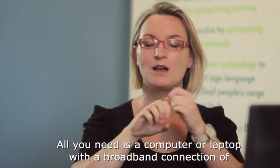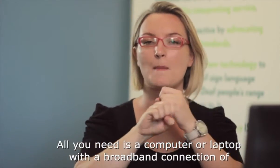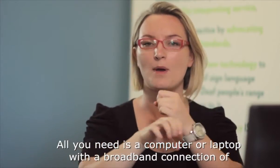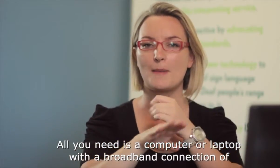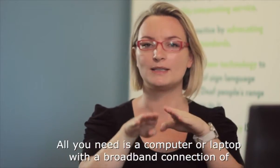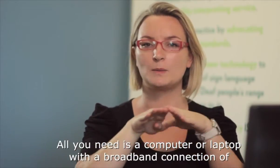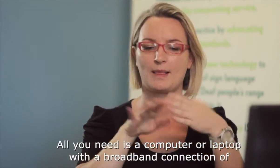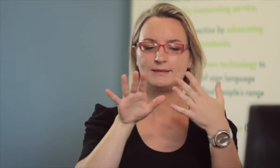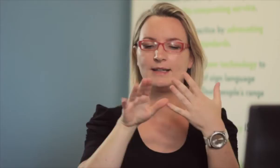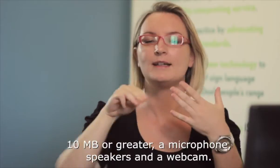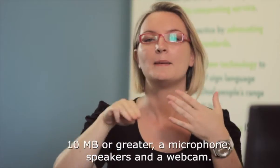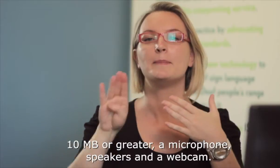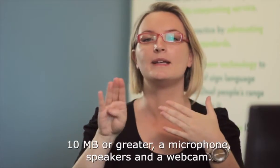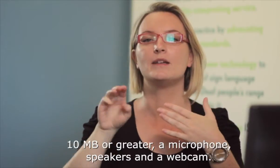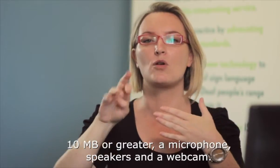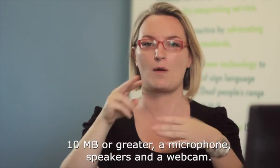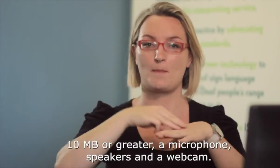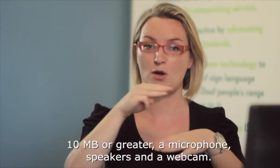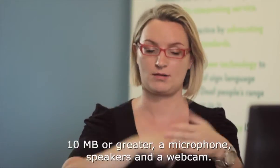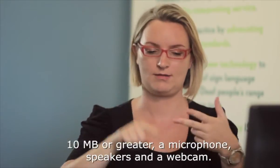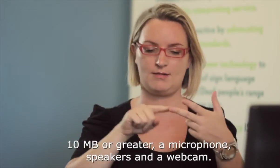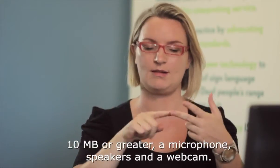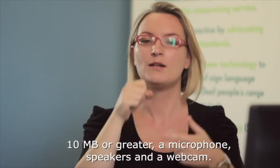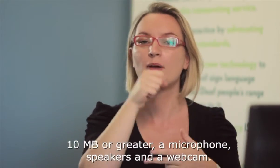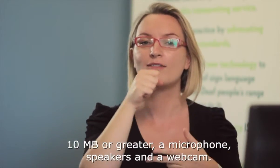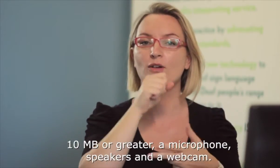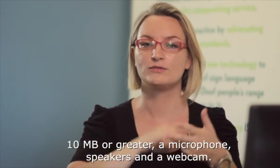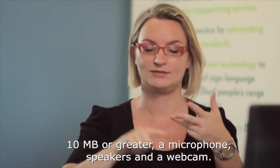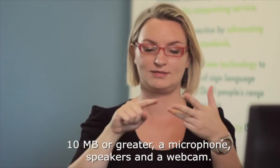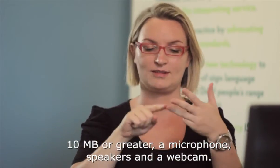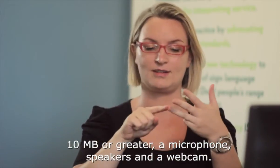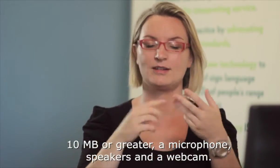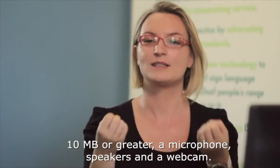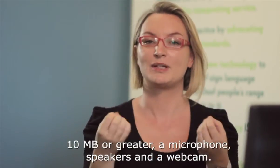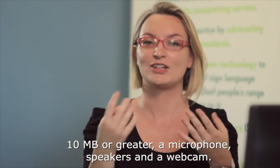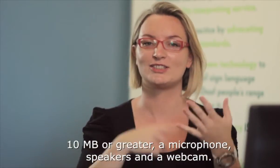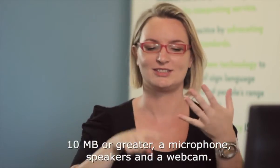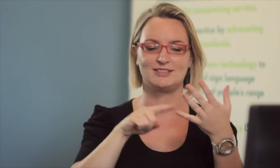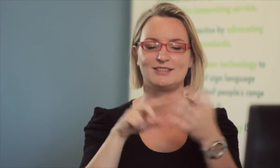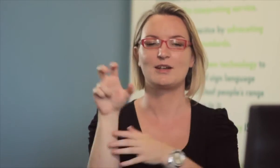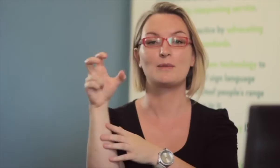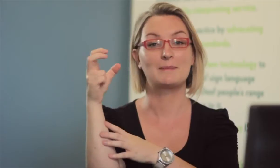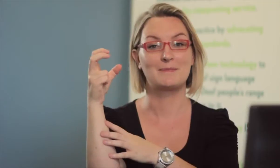with a broadband connection of 10 megabytes or greater, a microphone, speakers and a webcam.